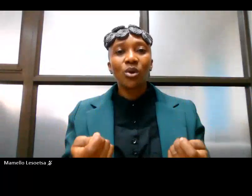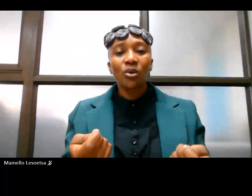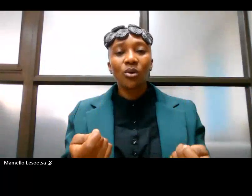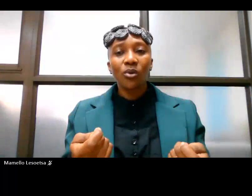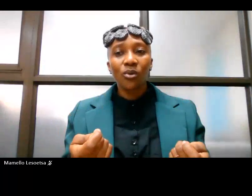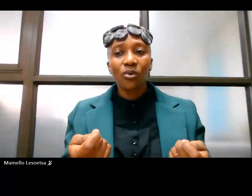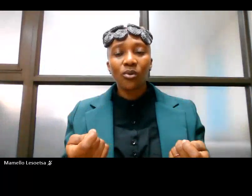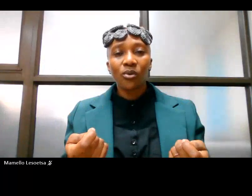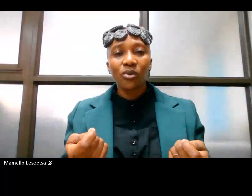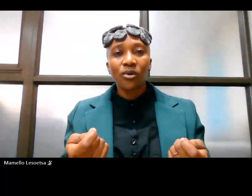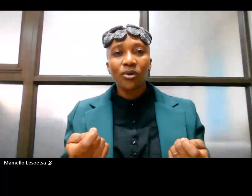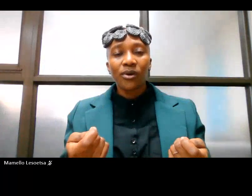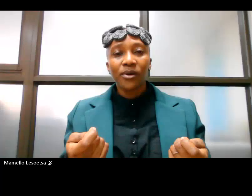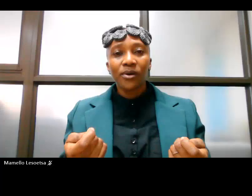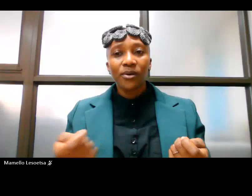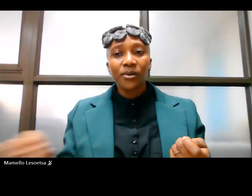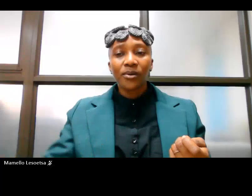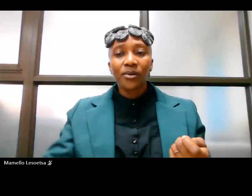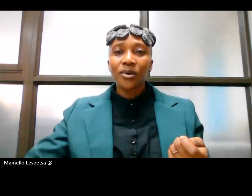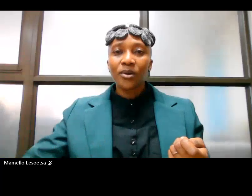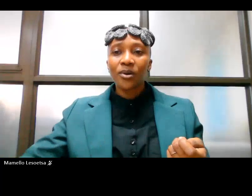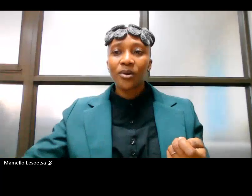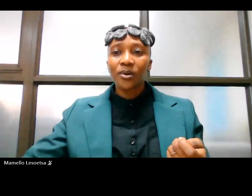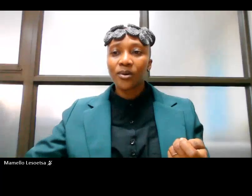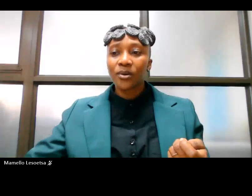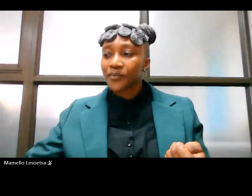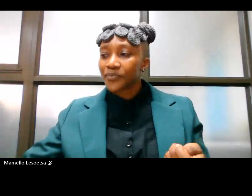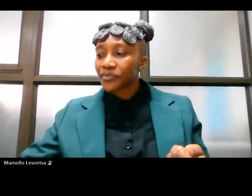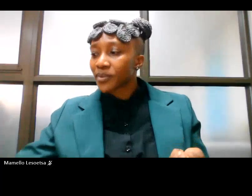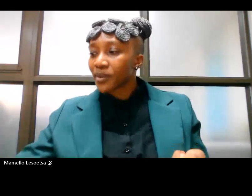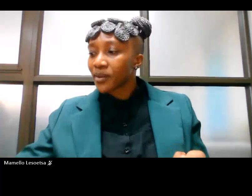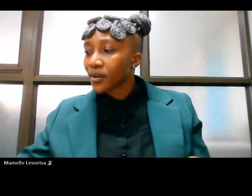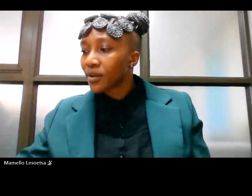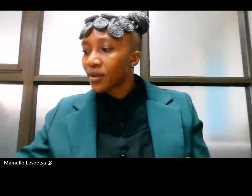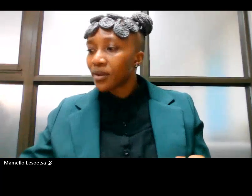So let's get going. Let's get going for this